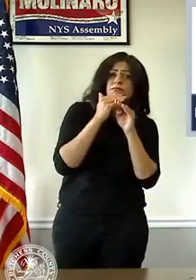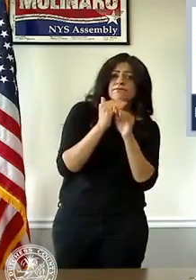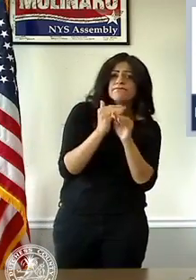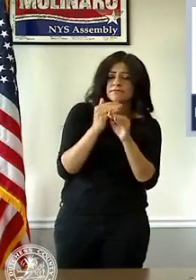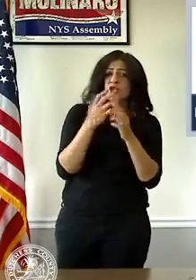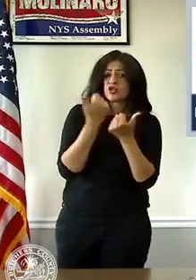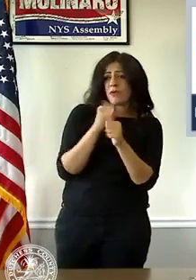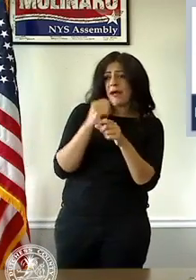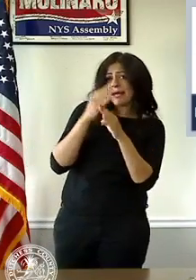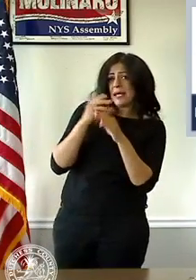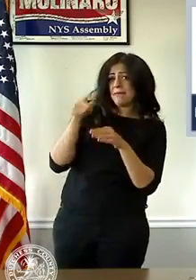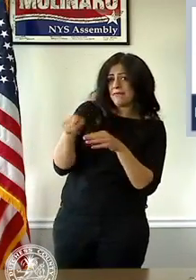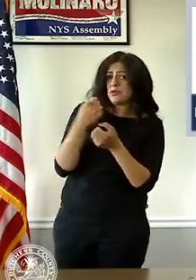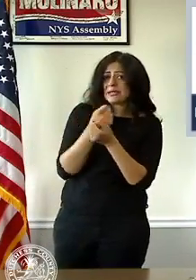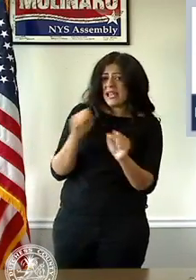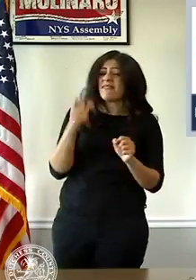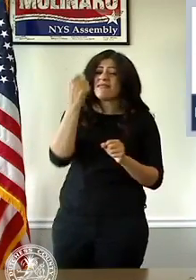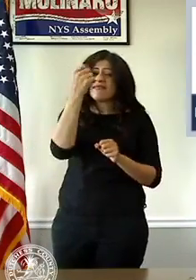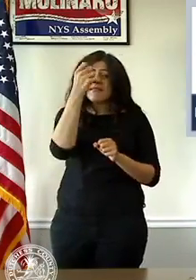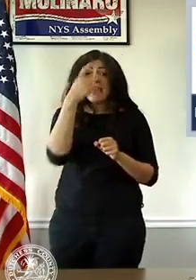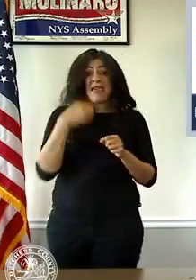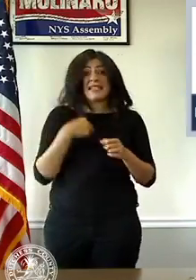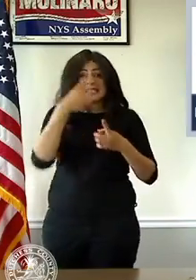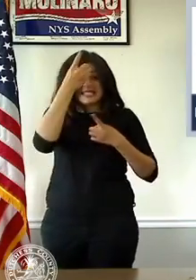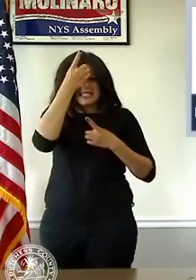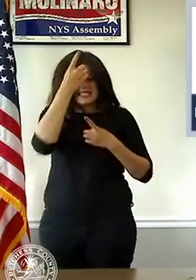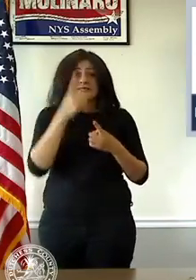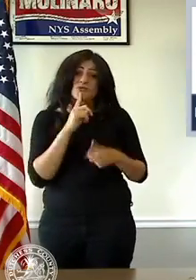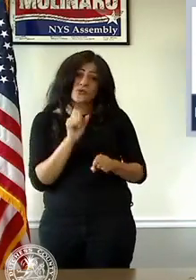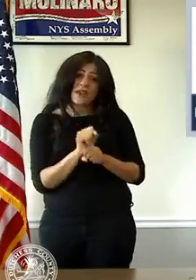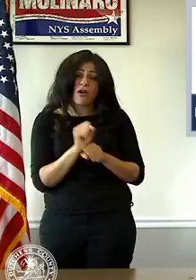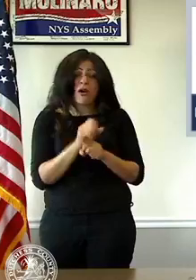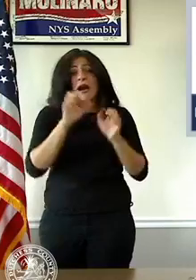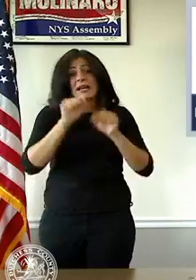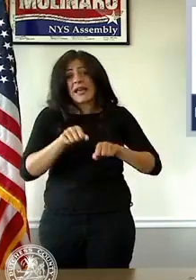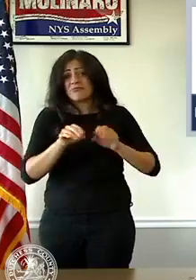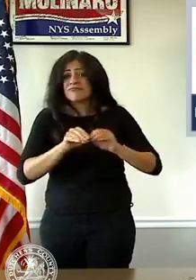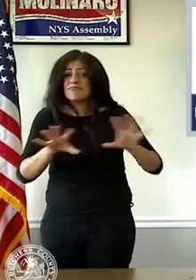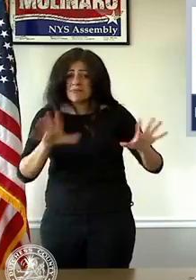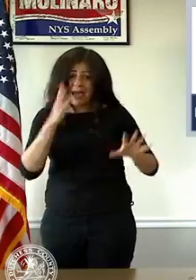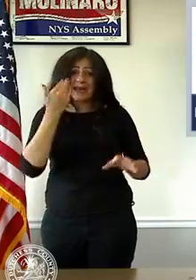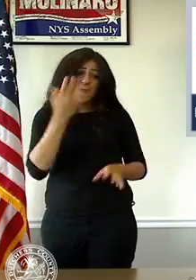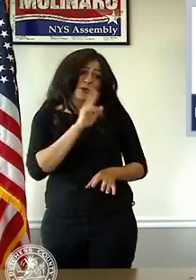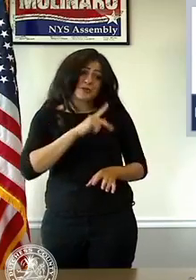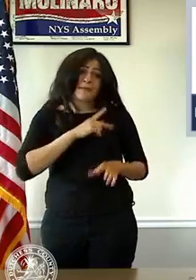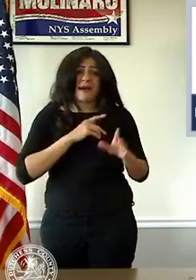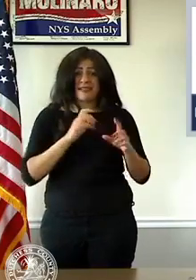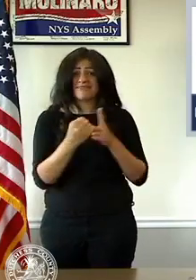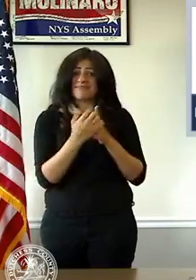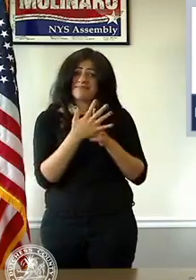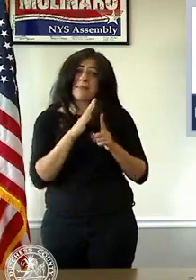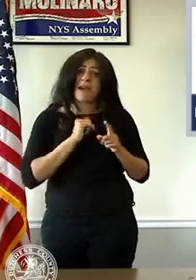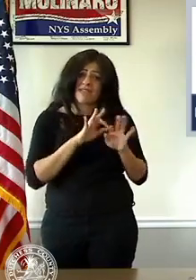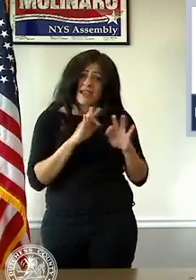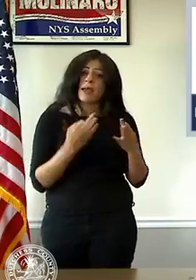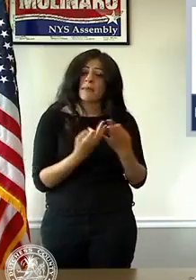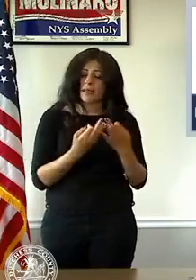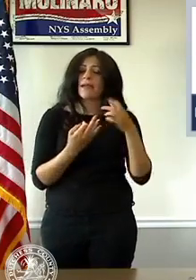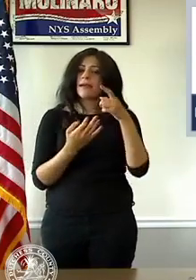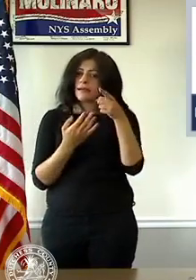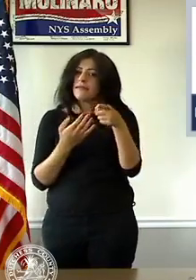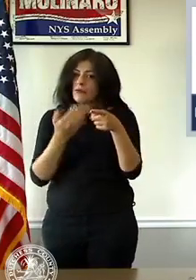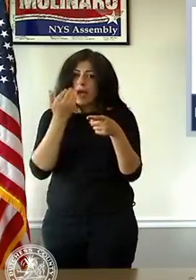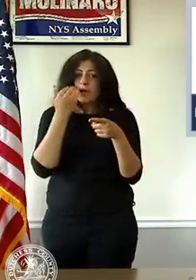is a disease that can be transmitted. It is real. Believe me, I know personally it is real. And so take those steps. You might call ahead,